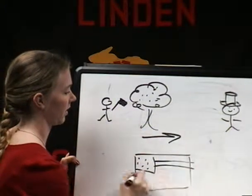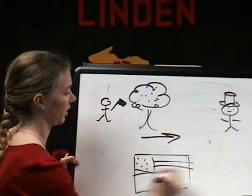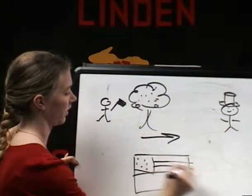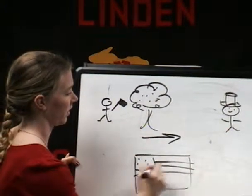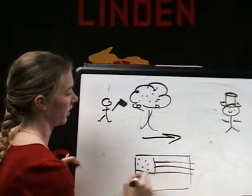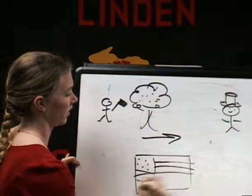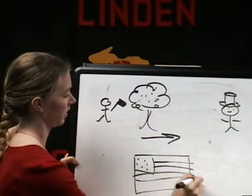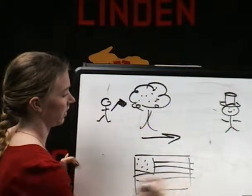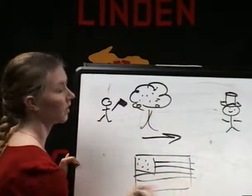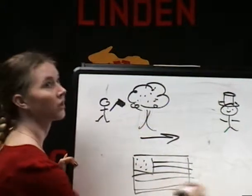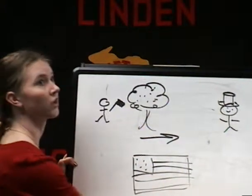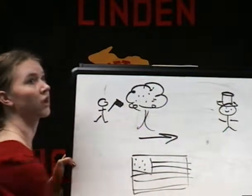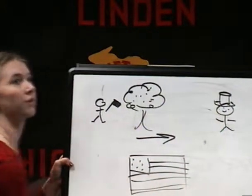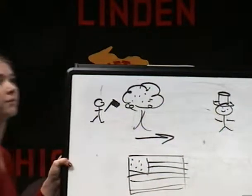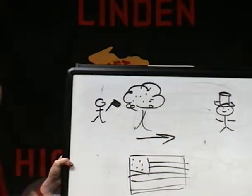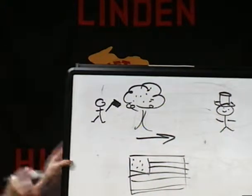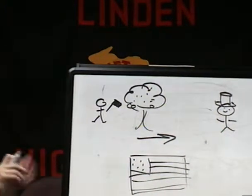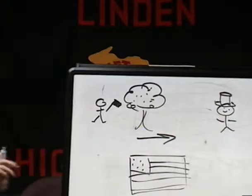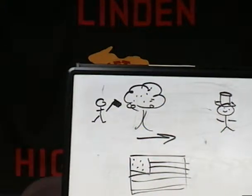Oh, he put down the cherry tree. George Washington.